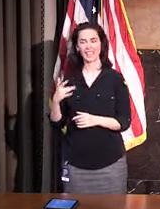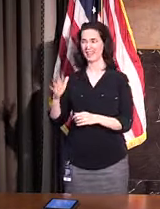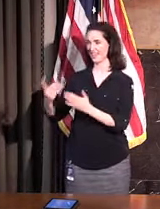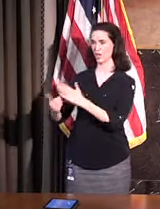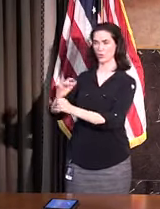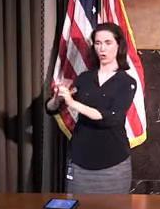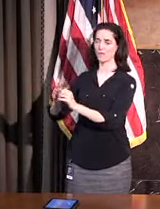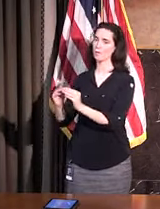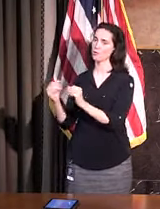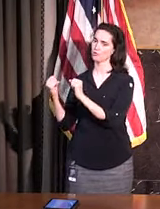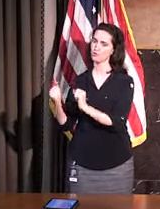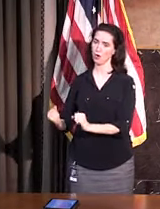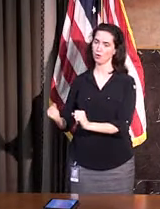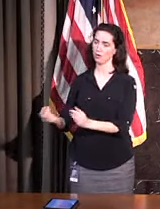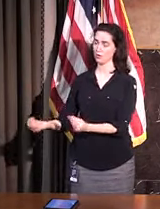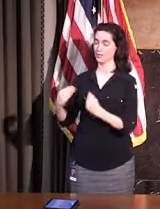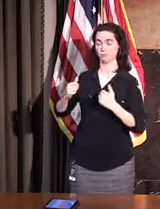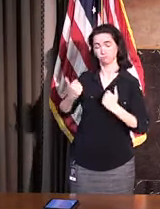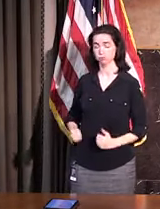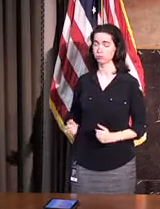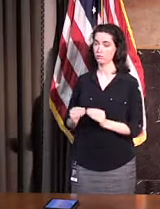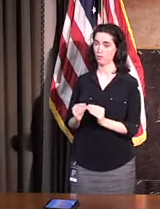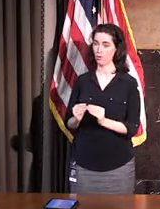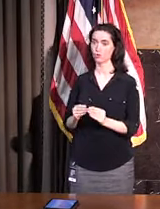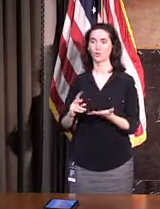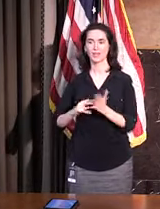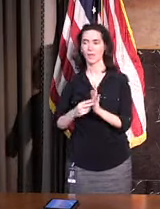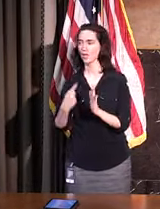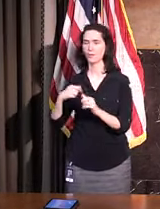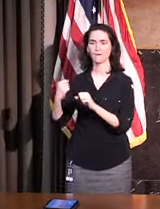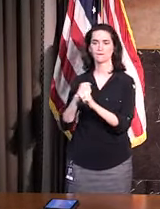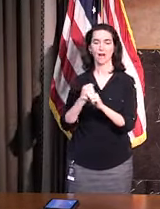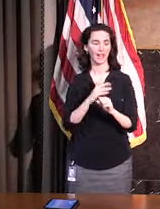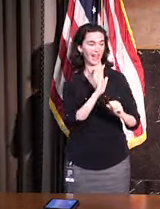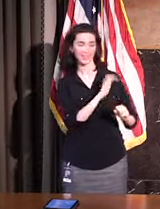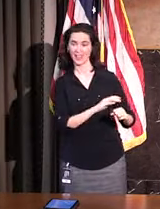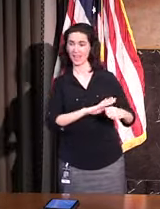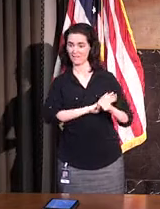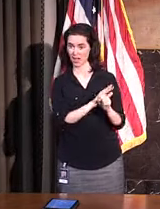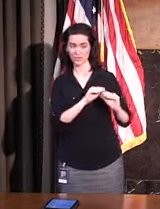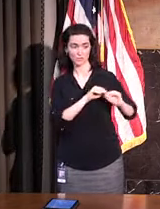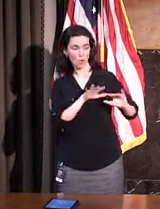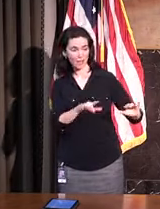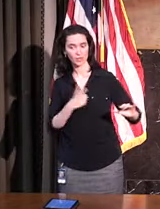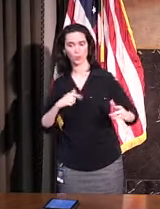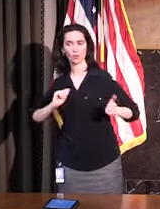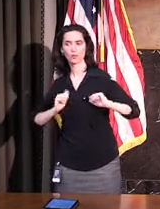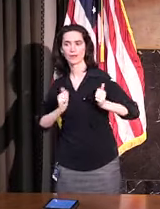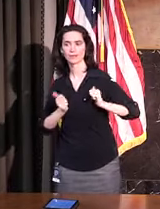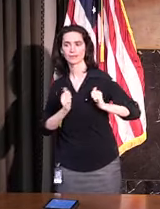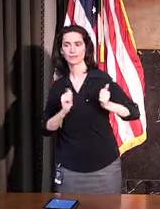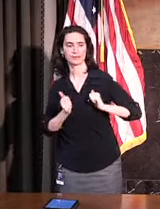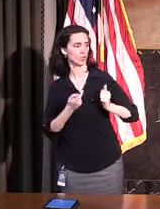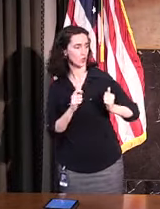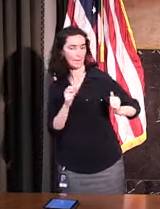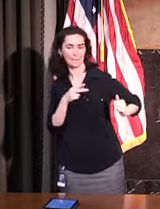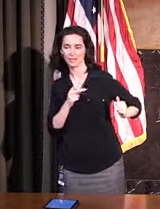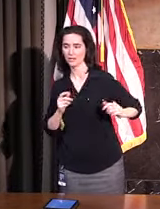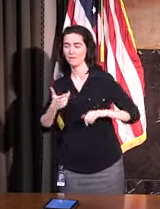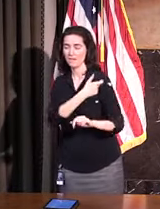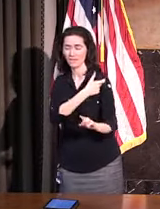transmission of the virus, especially the new variants. And so that's one of the reasons that we wanted to expand these